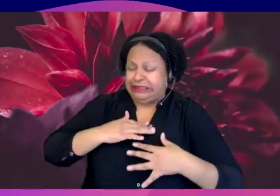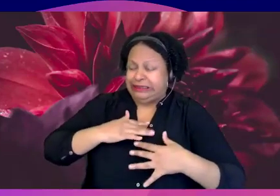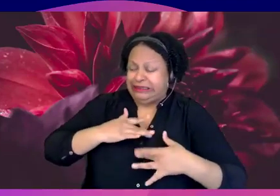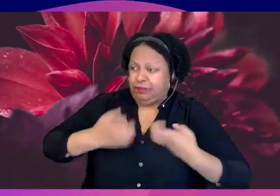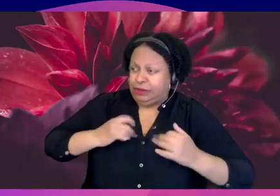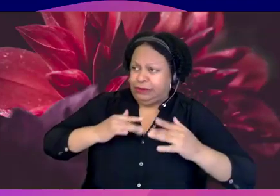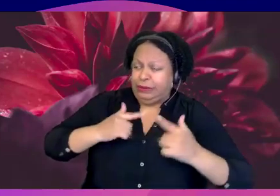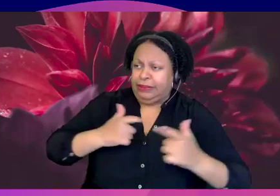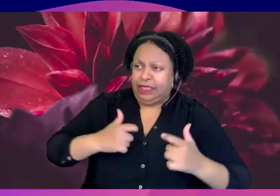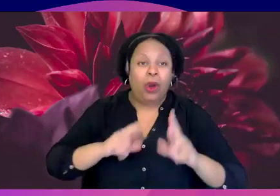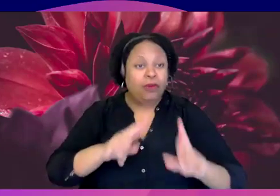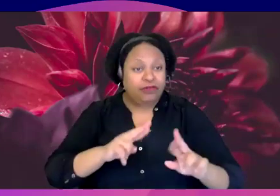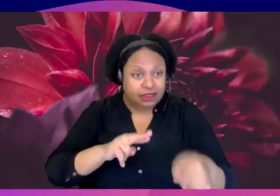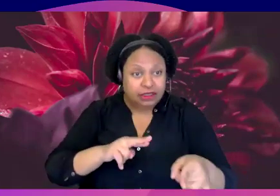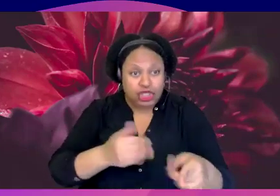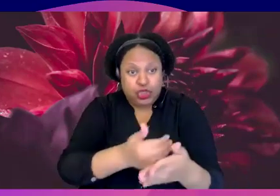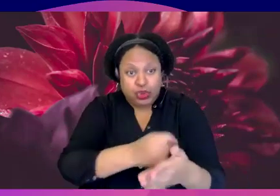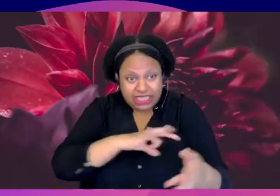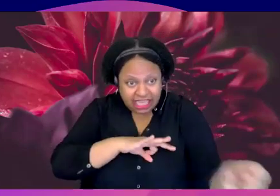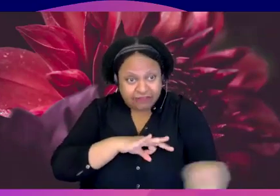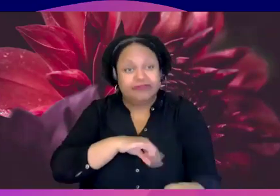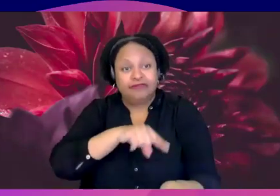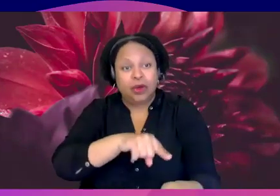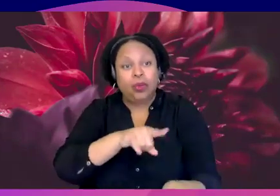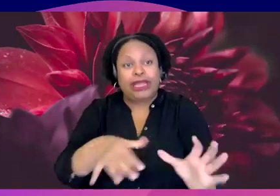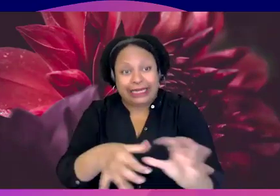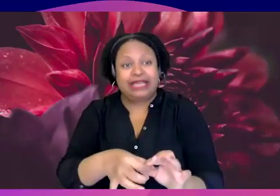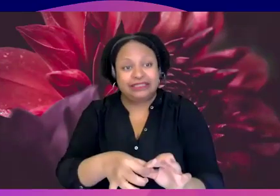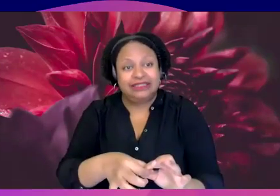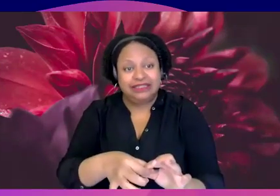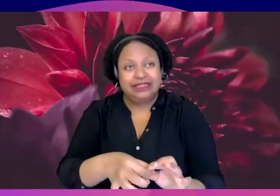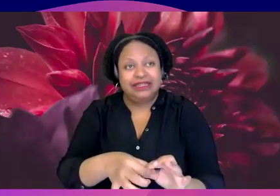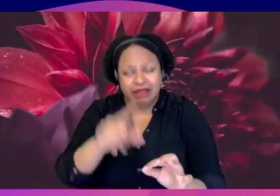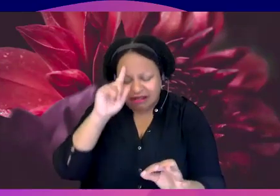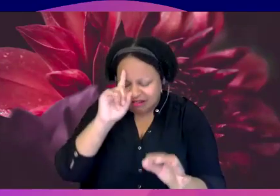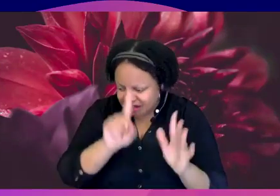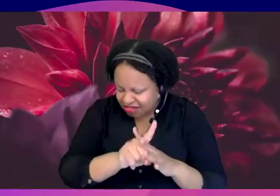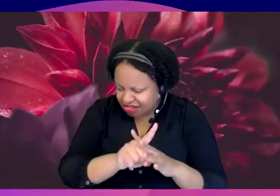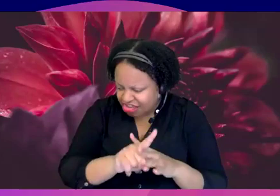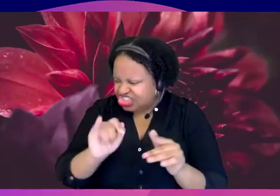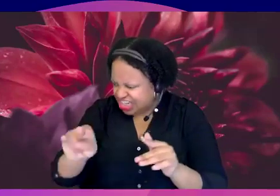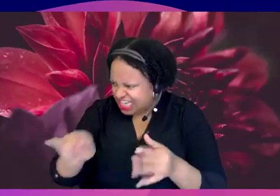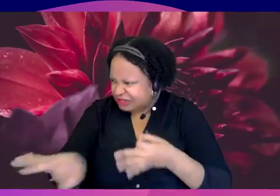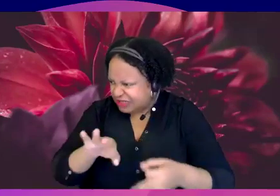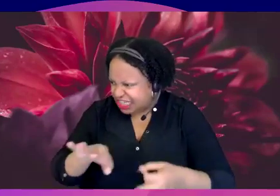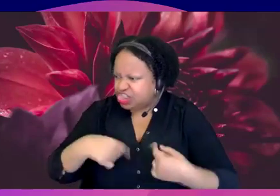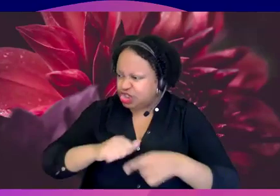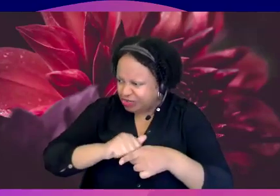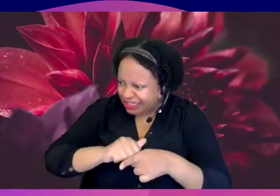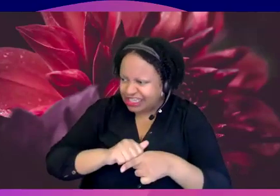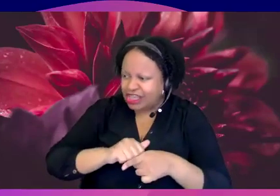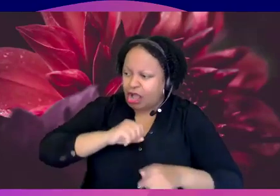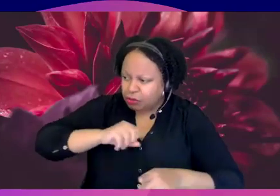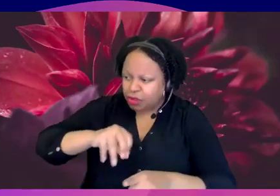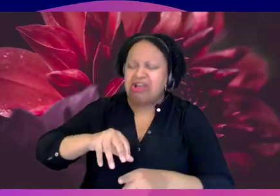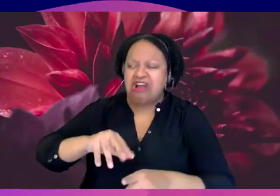hope is that they'll connect to those that moment and go, "Oh, okay, wait a minute. Jen talked about this on onboarding, and I think this might be what